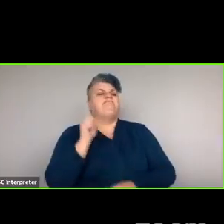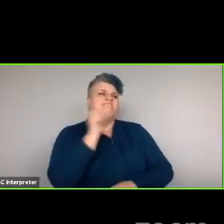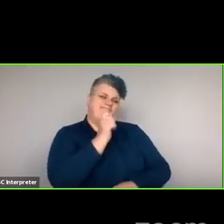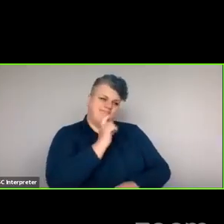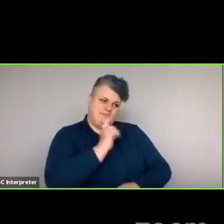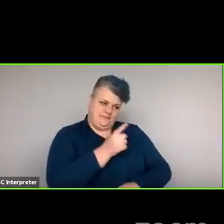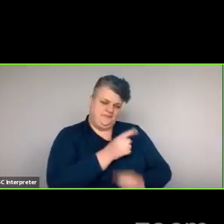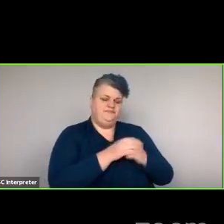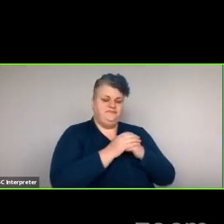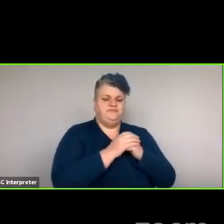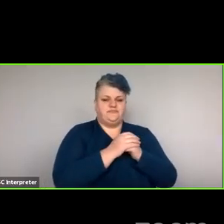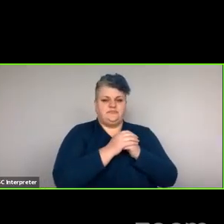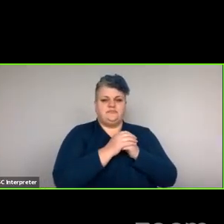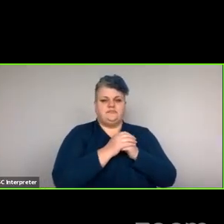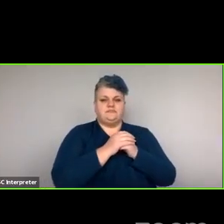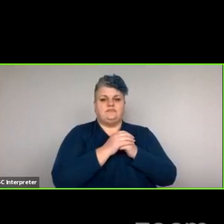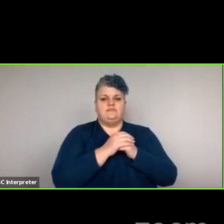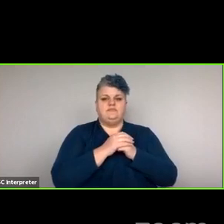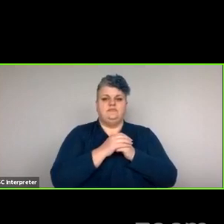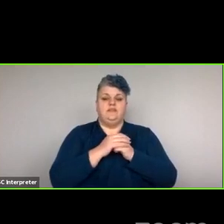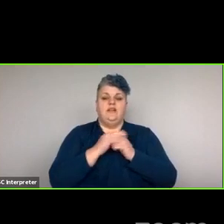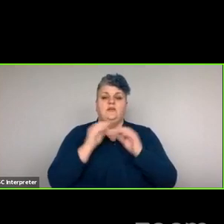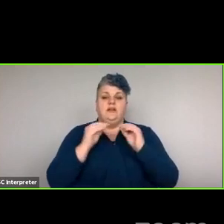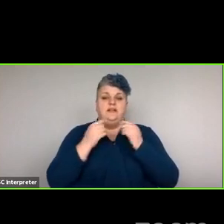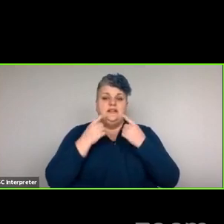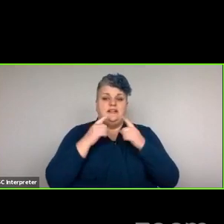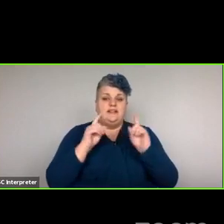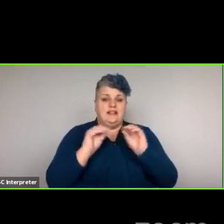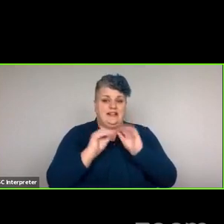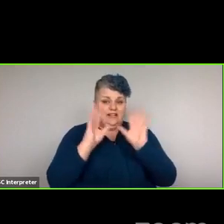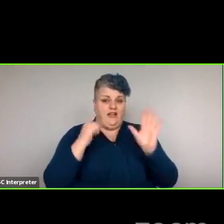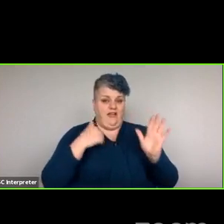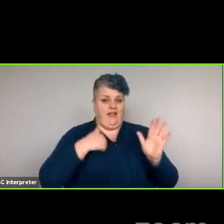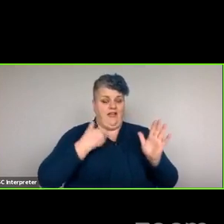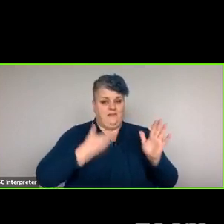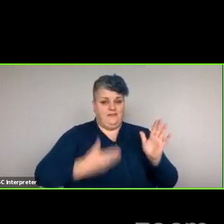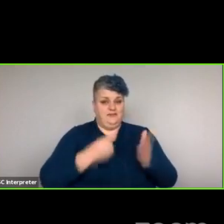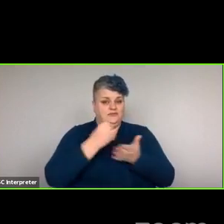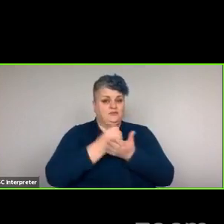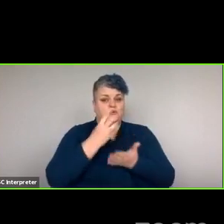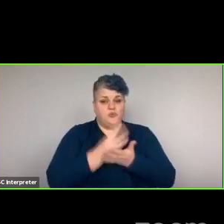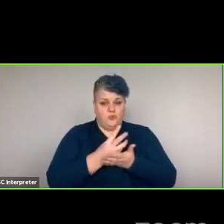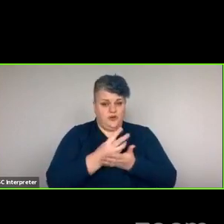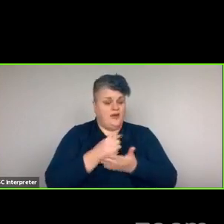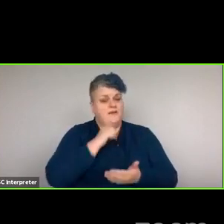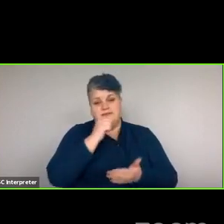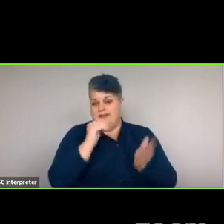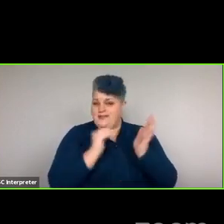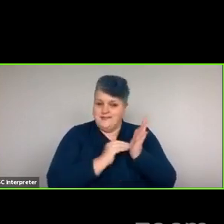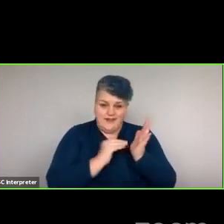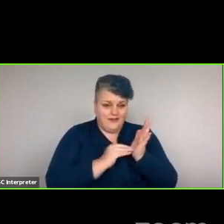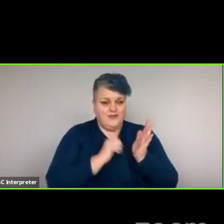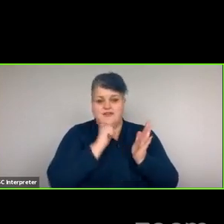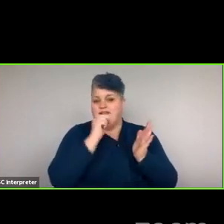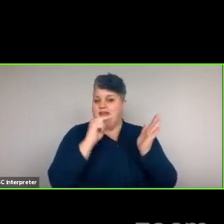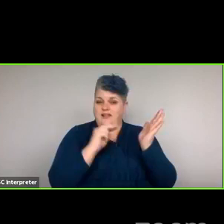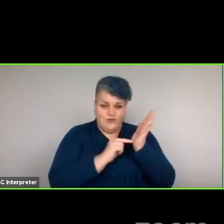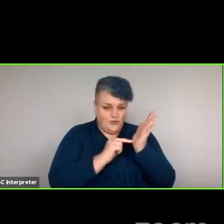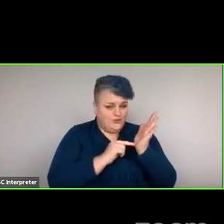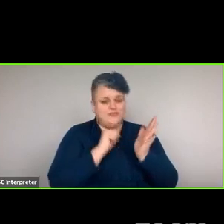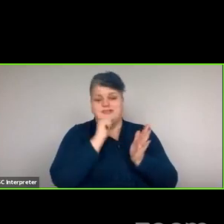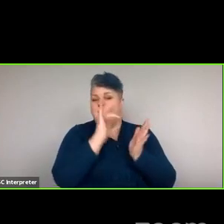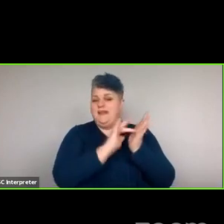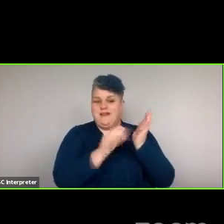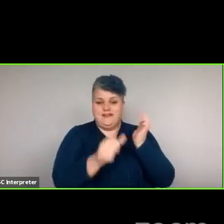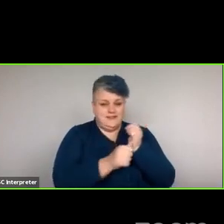do just want to make a little announcement that I am a social worker. I'm not a doctor, I'm not a nurse, I'm not a medical assistant, I am a social worker. So